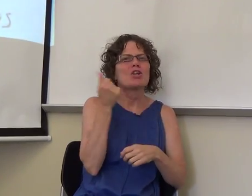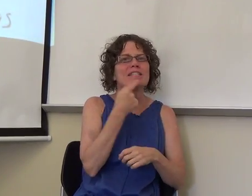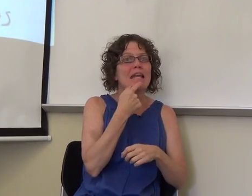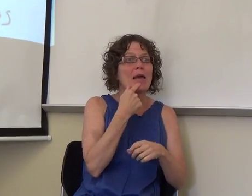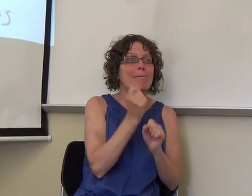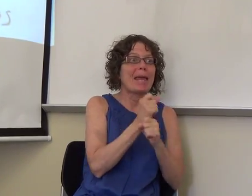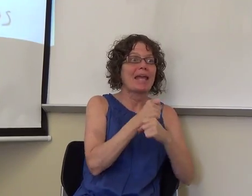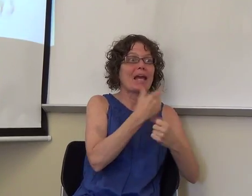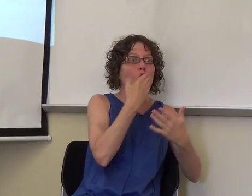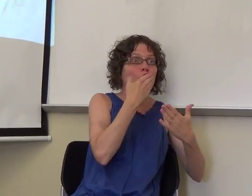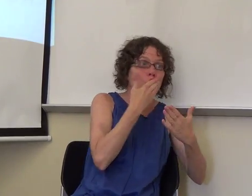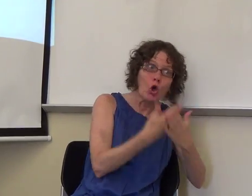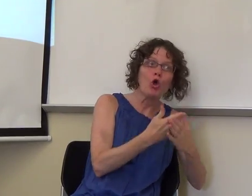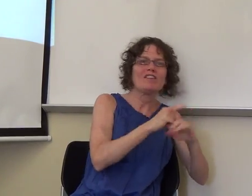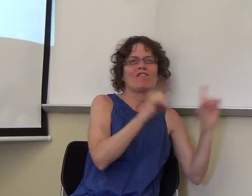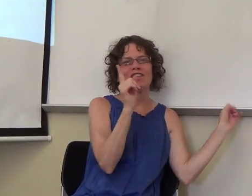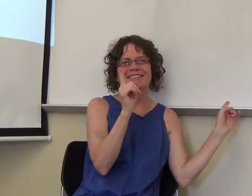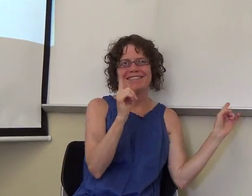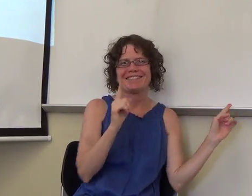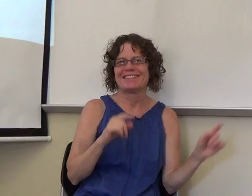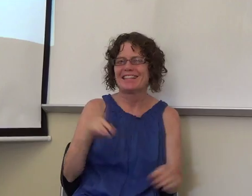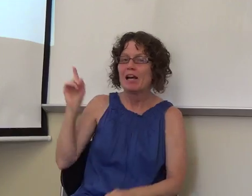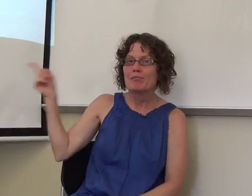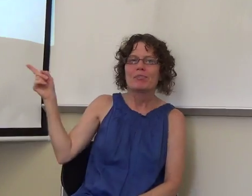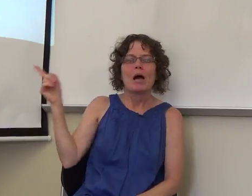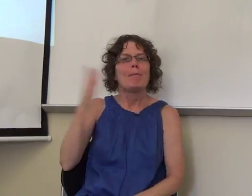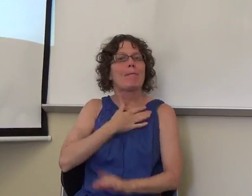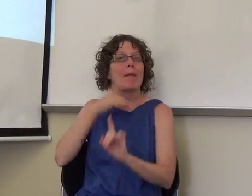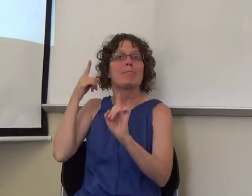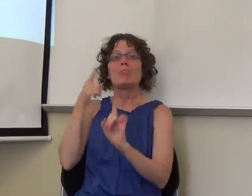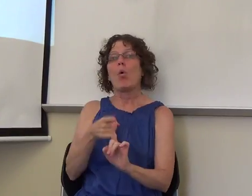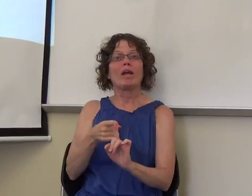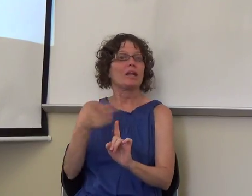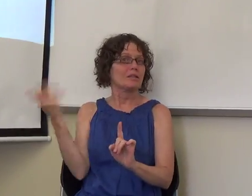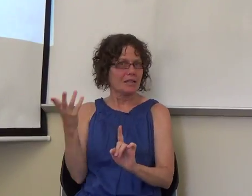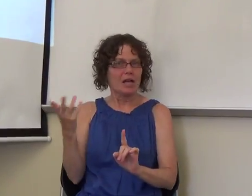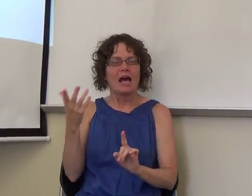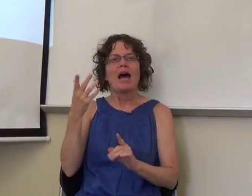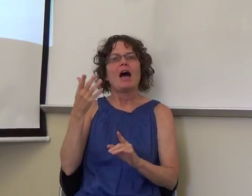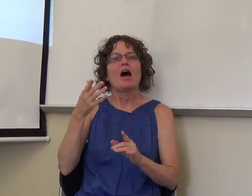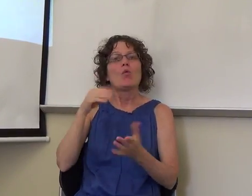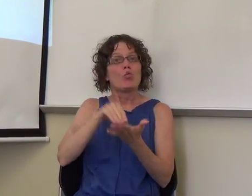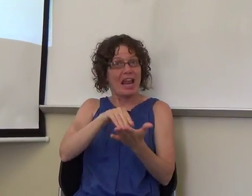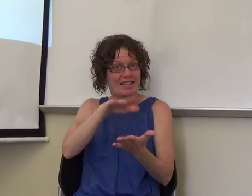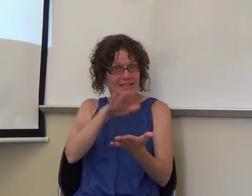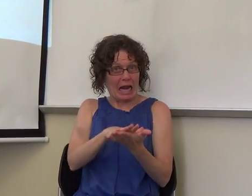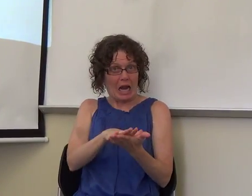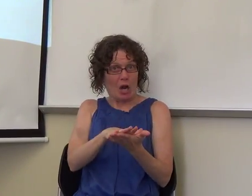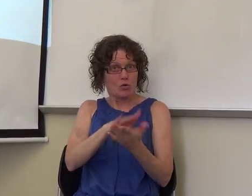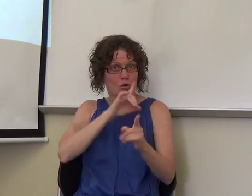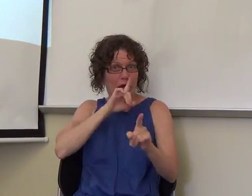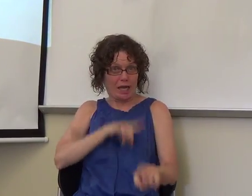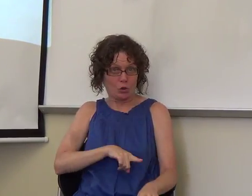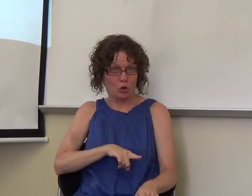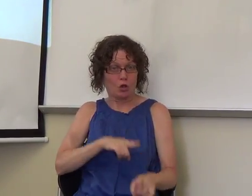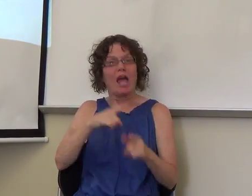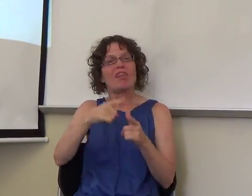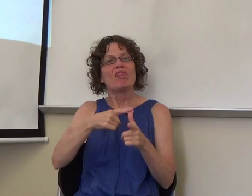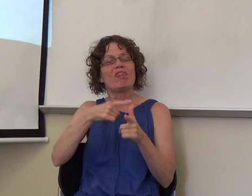Here's what we're getting at. Once you write something down here, you need to then, and I know you couldn't do